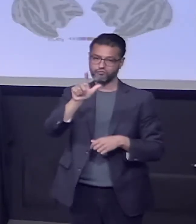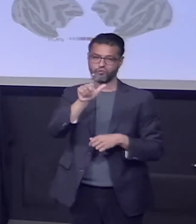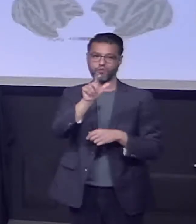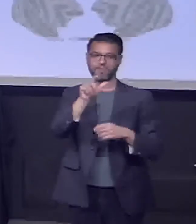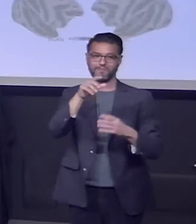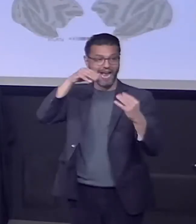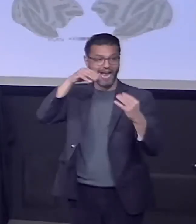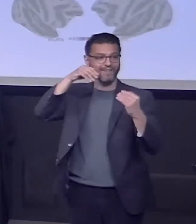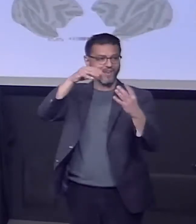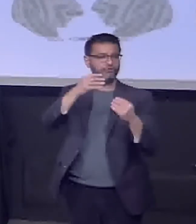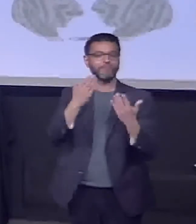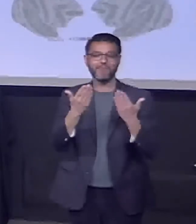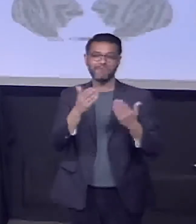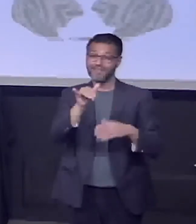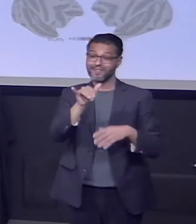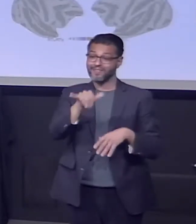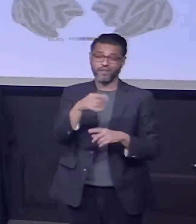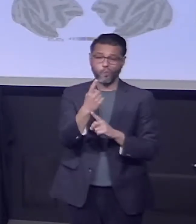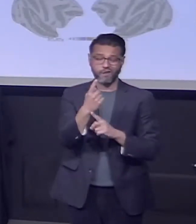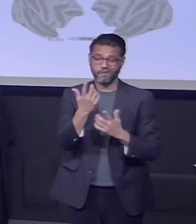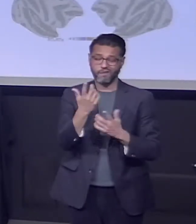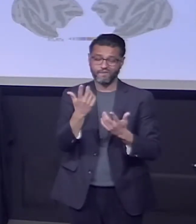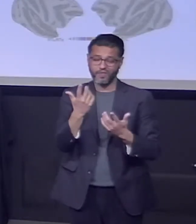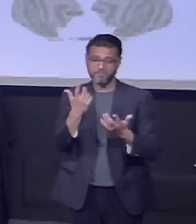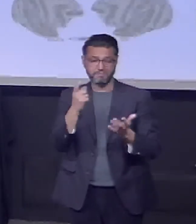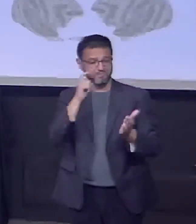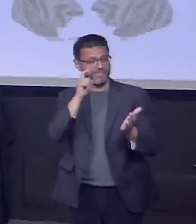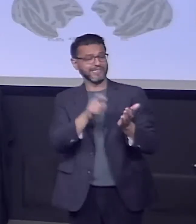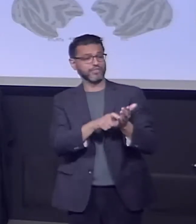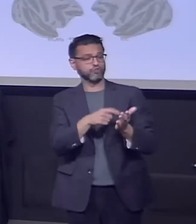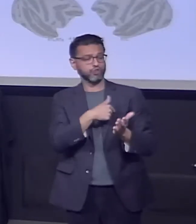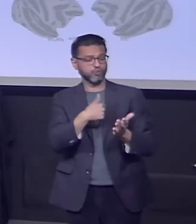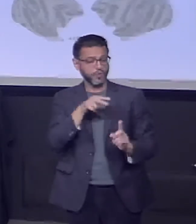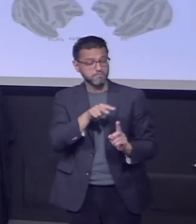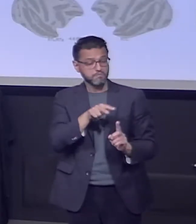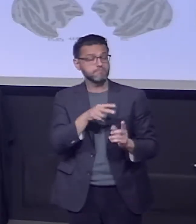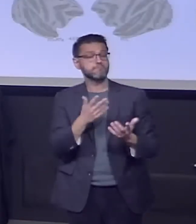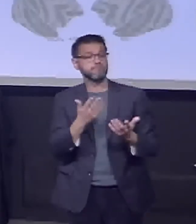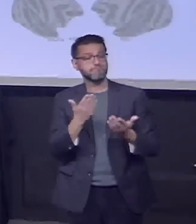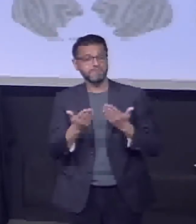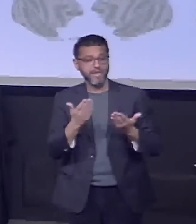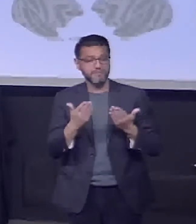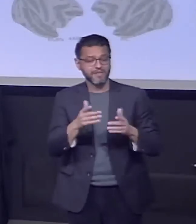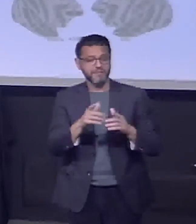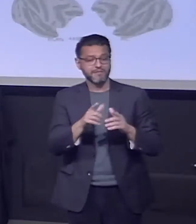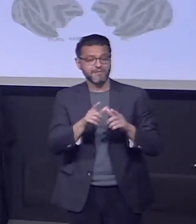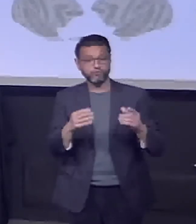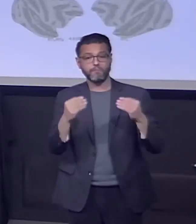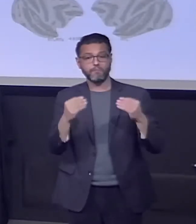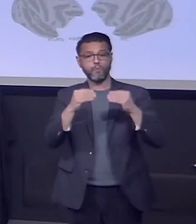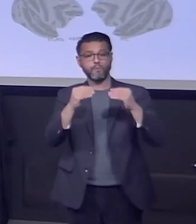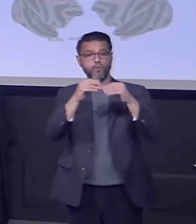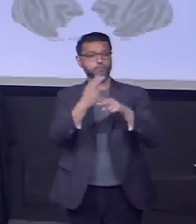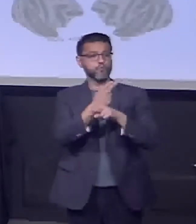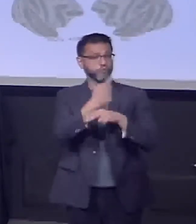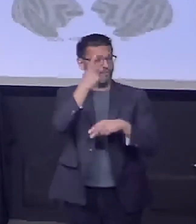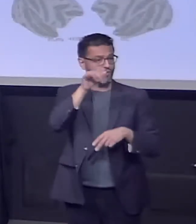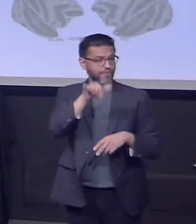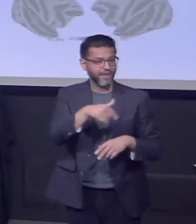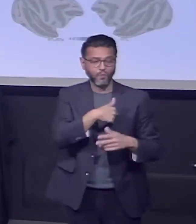the distinctions that made language more and more usable. We don't know why it has to